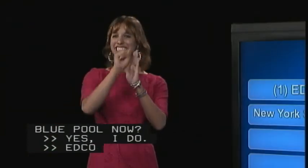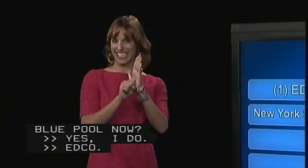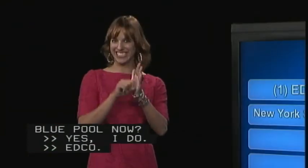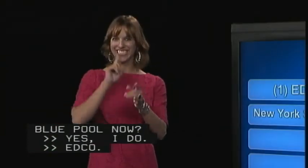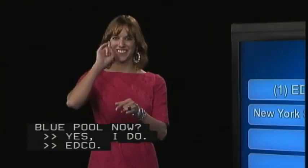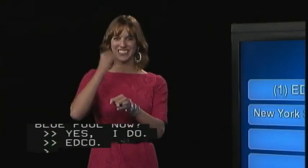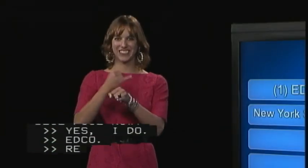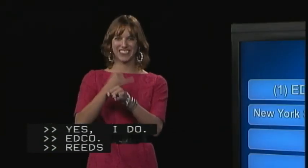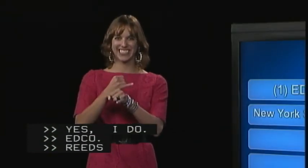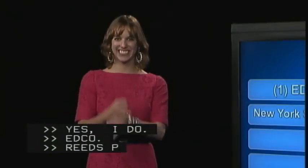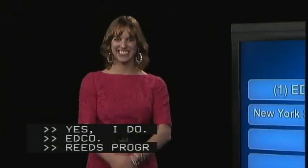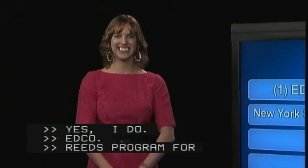New York State School for the Deaf.